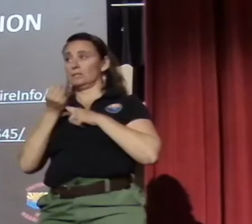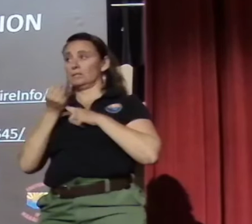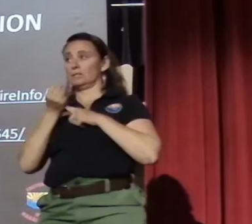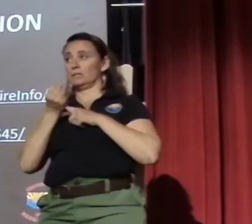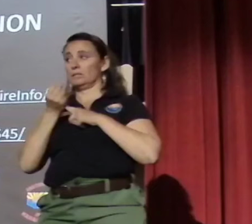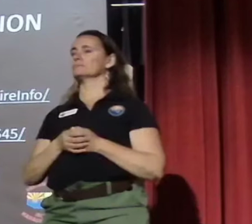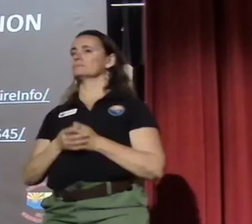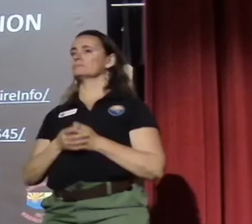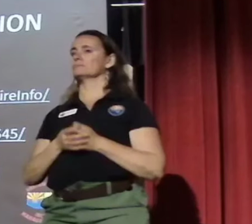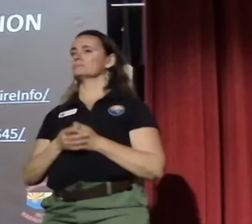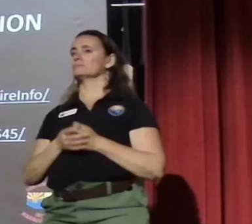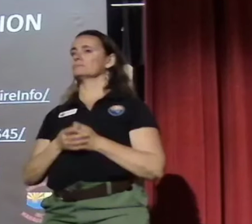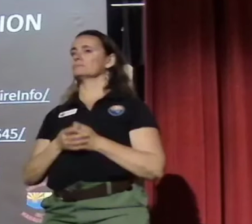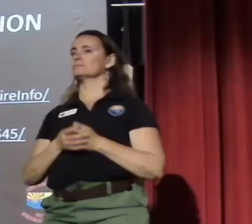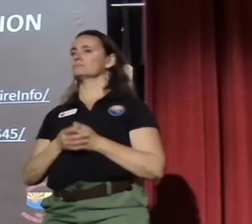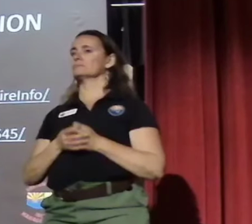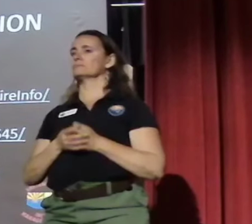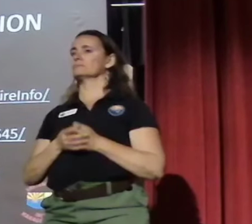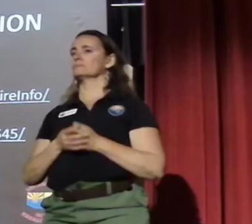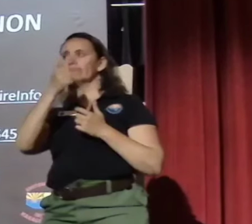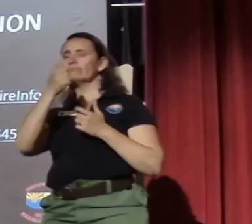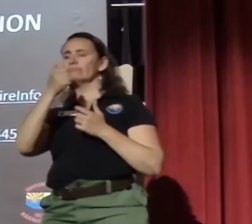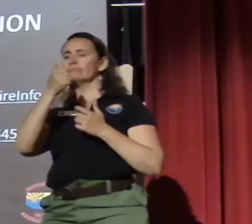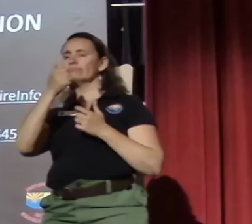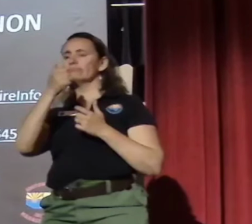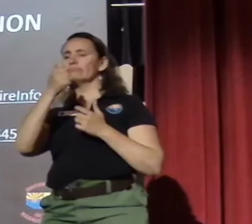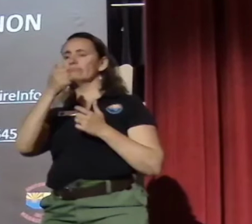can't imagine what you're all going through this year.